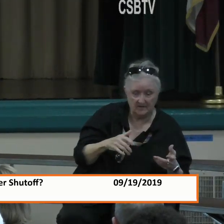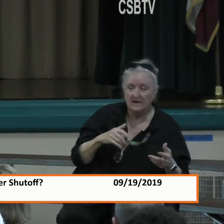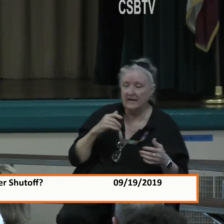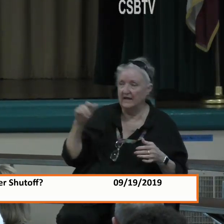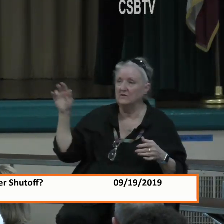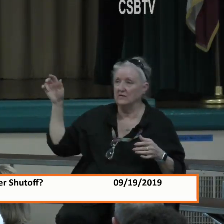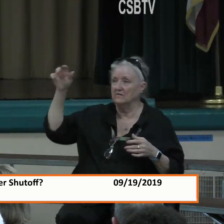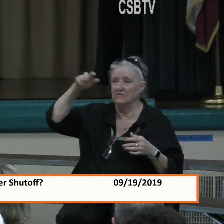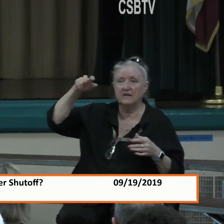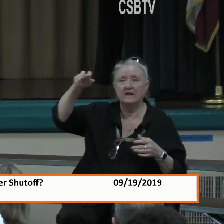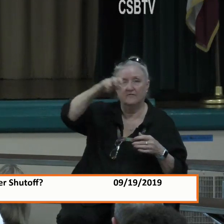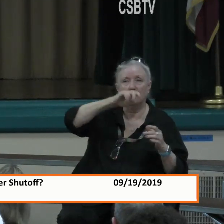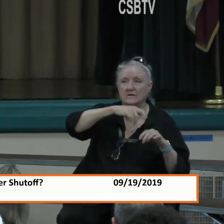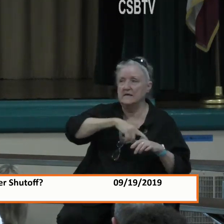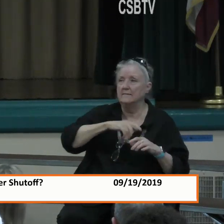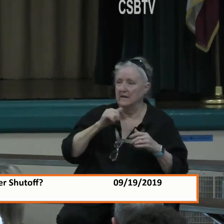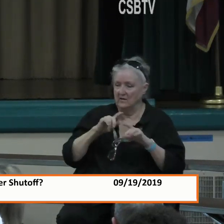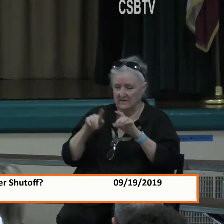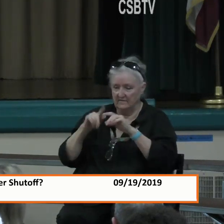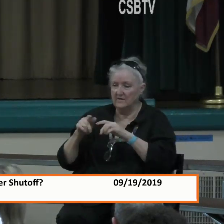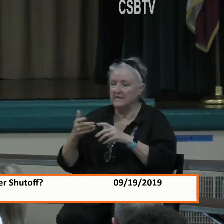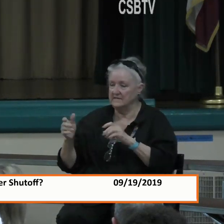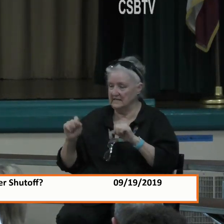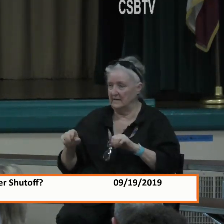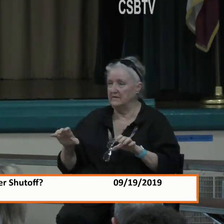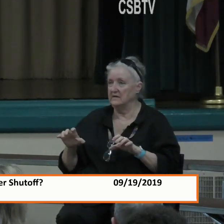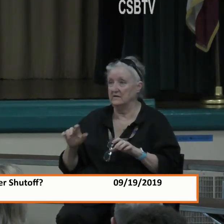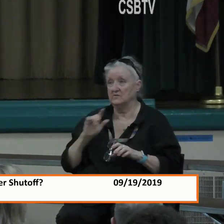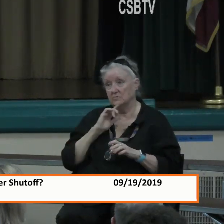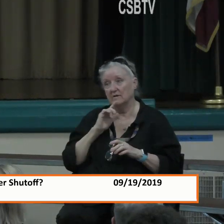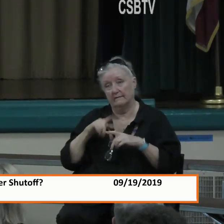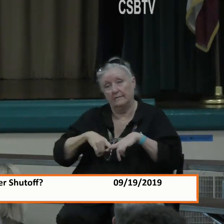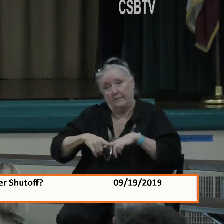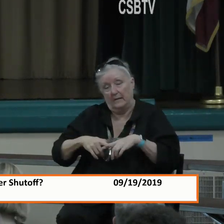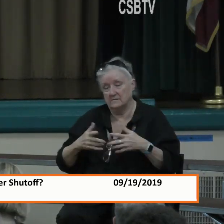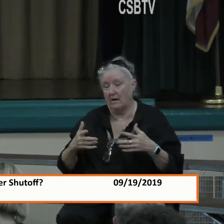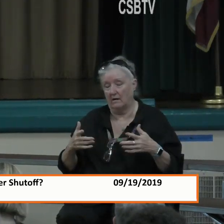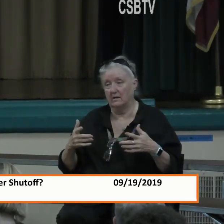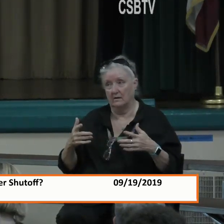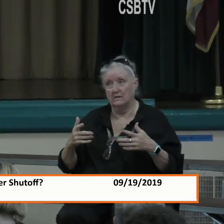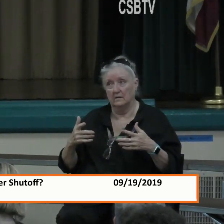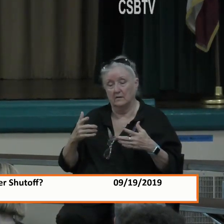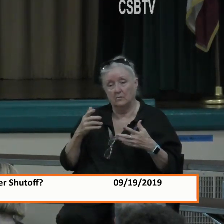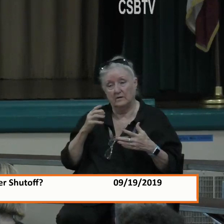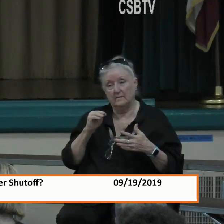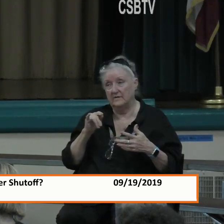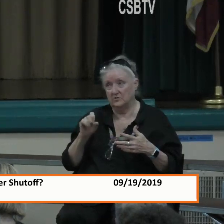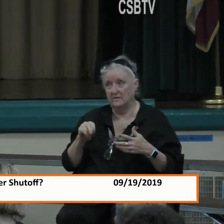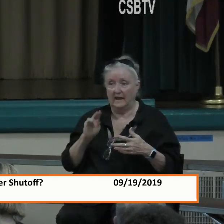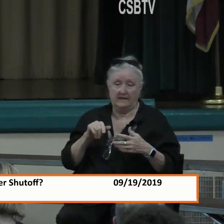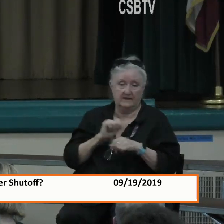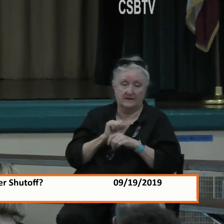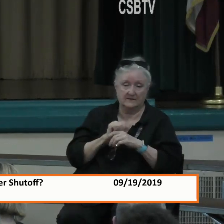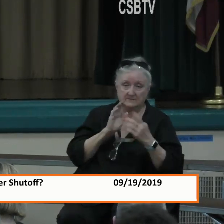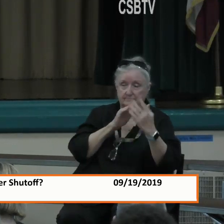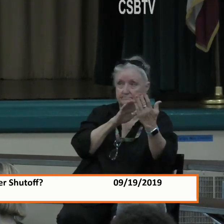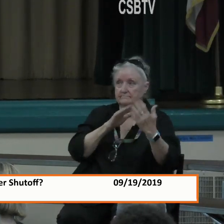of time. So there's a number of things that can be done. It really depends on what the mission is and what the task at hand might be.